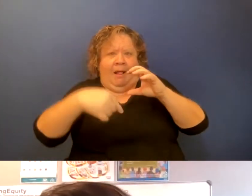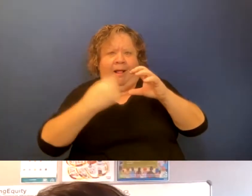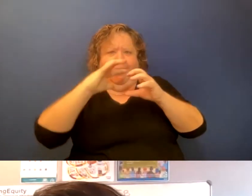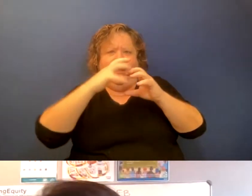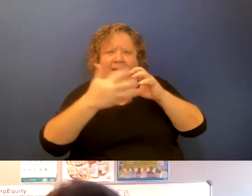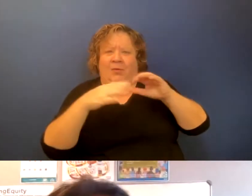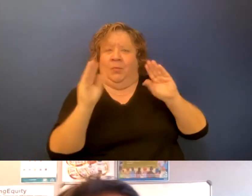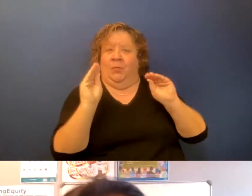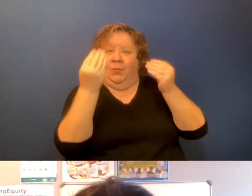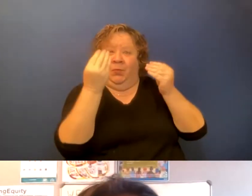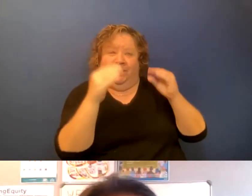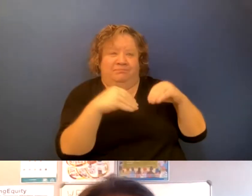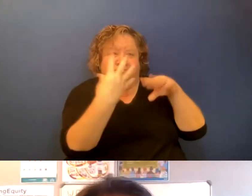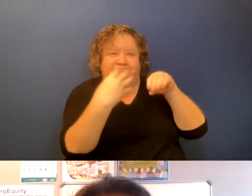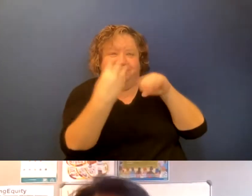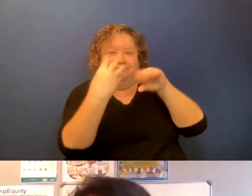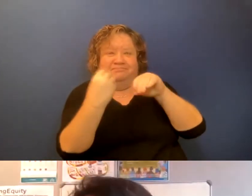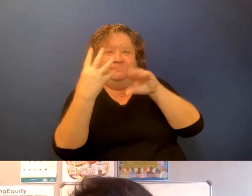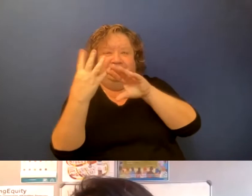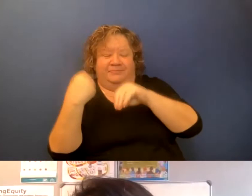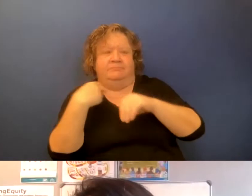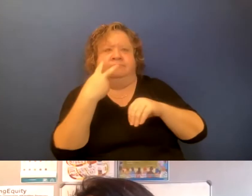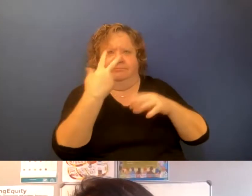ableism against persons with disabilities.